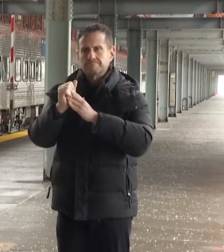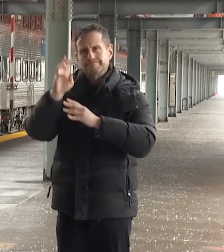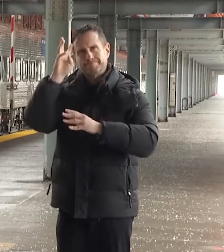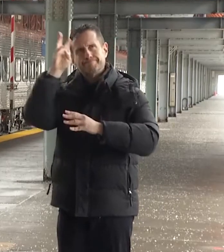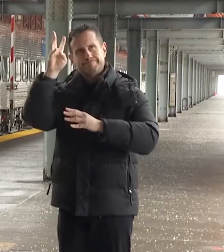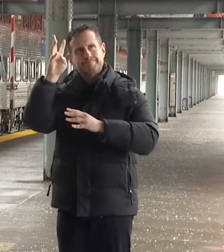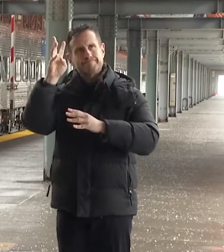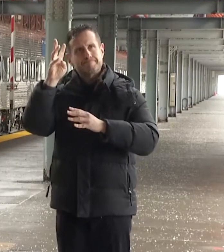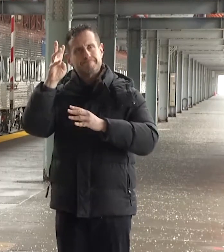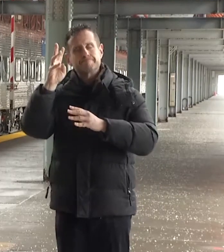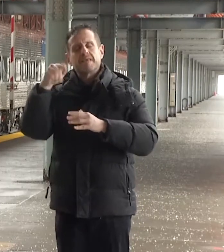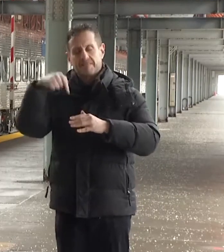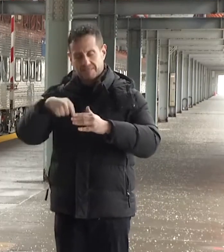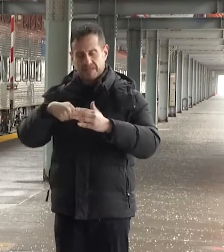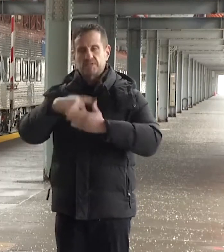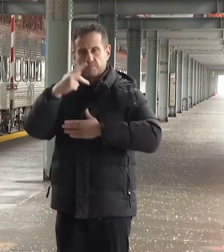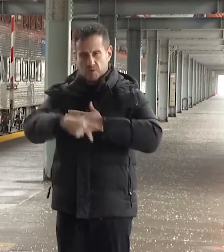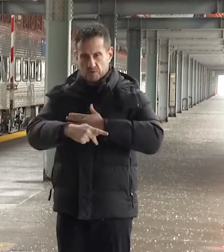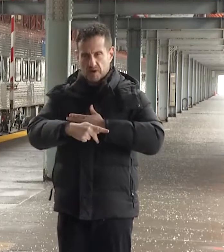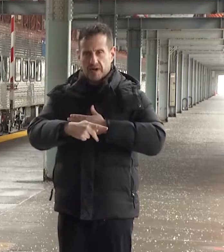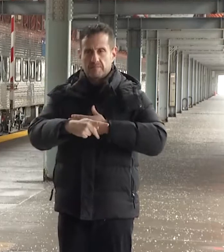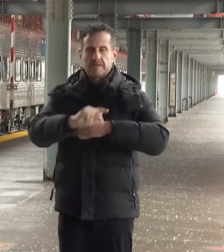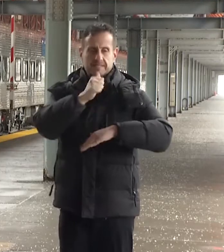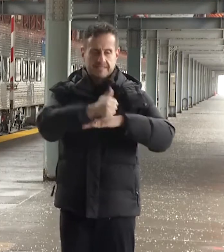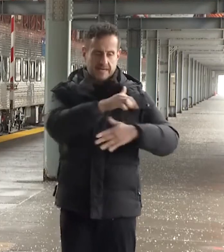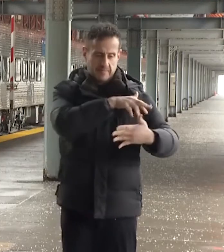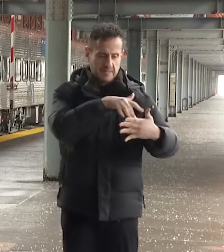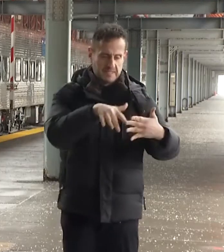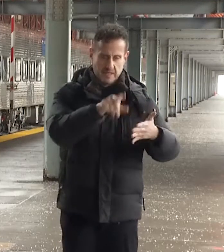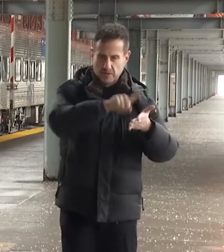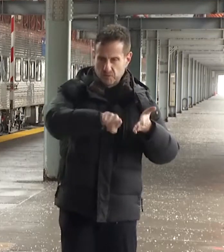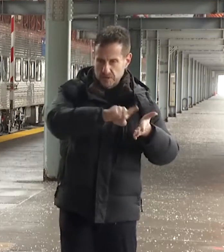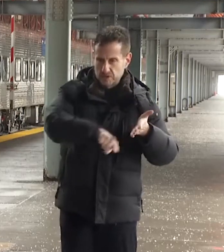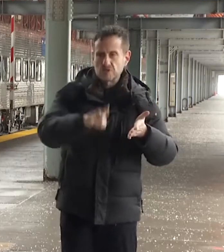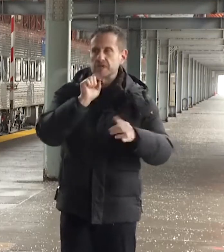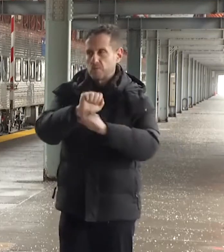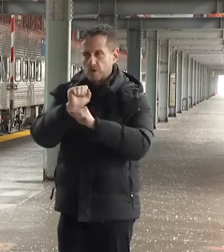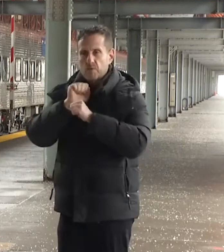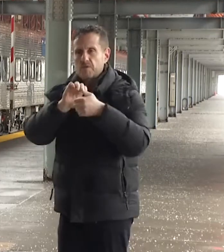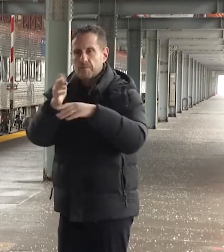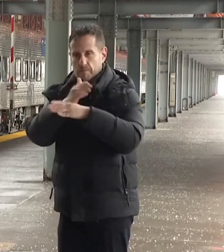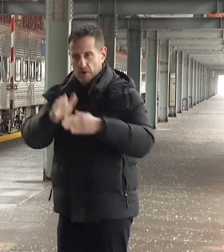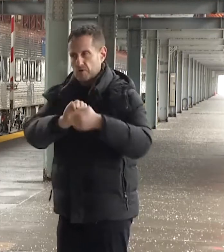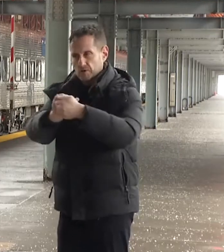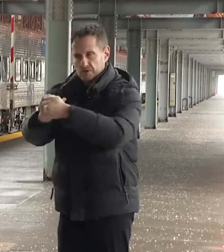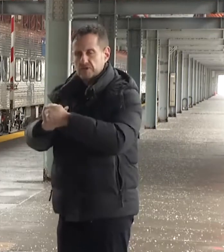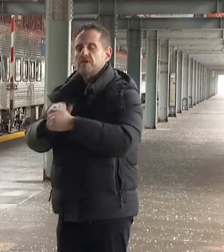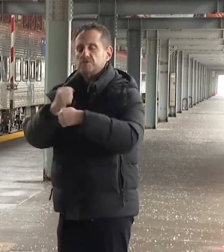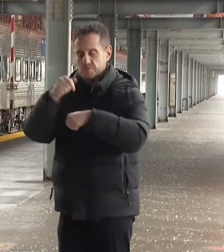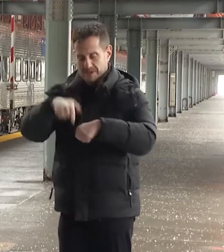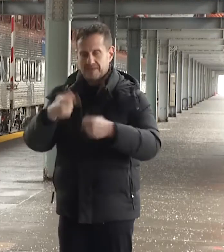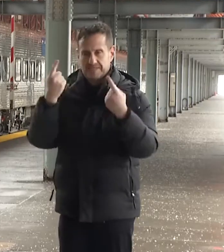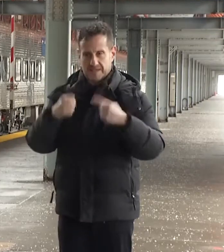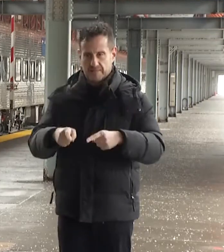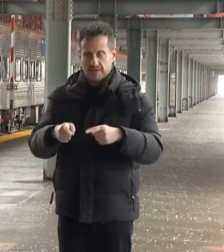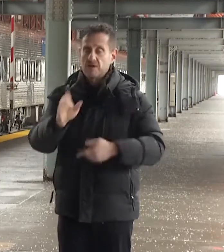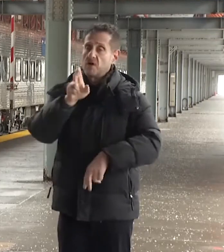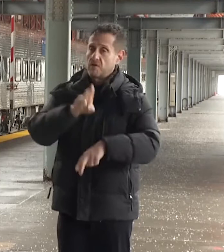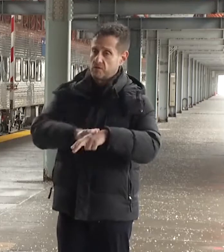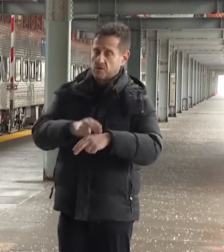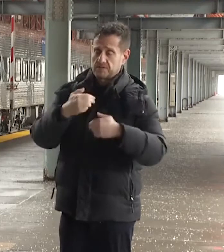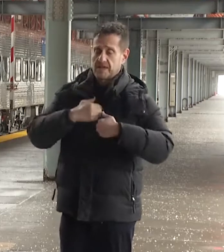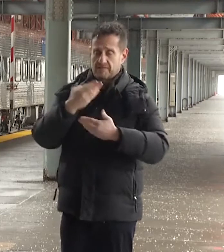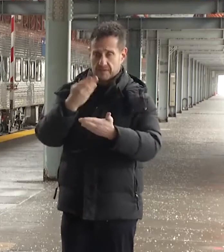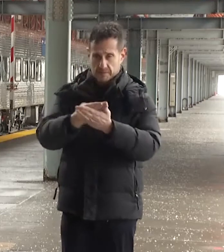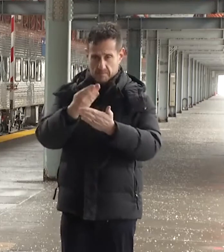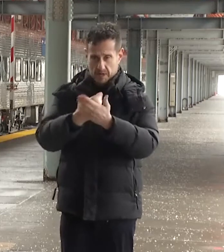pilot, commissioning the study, and working with stakeholders that made this happen. Of course, having a